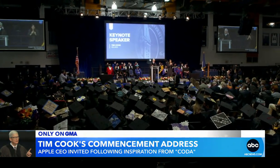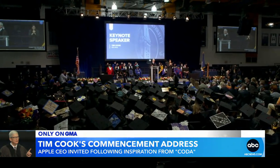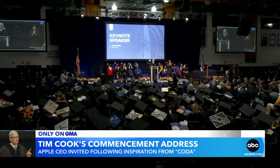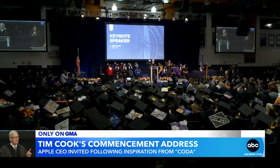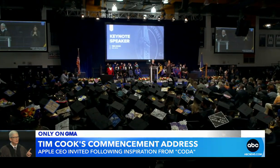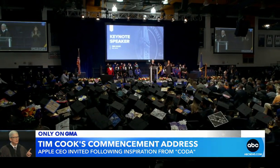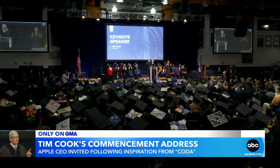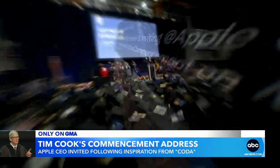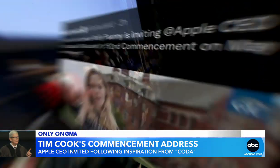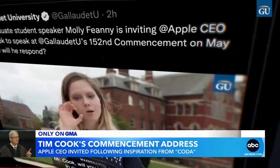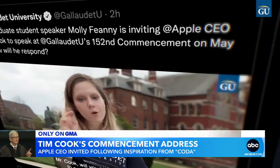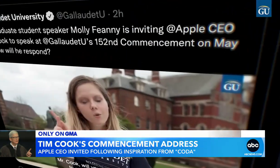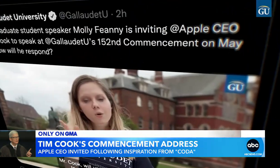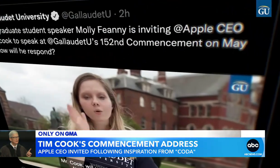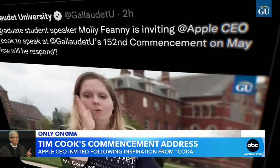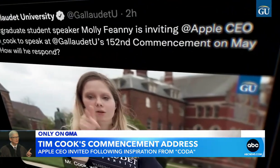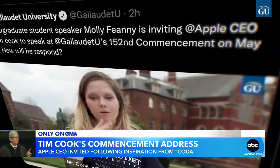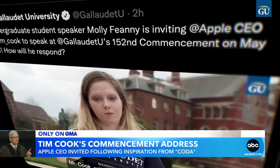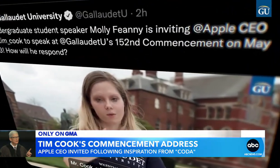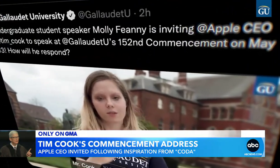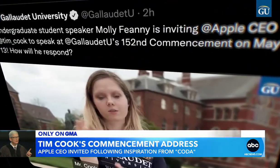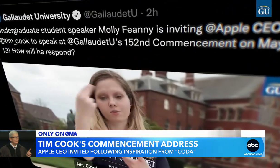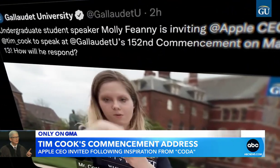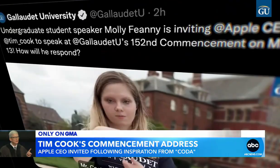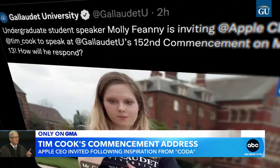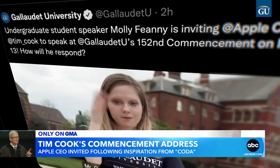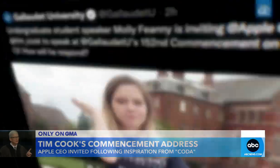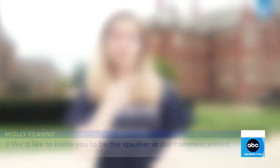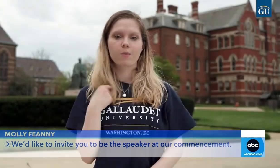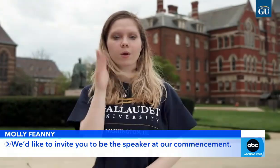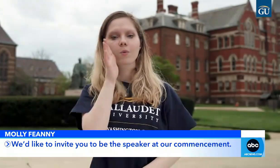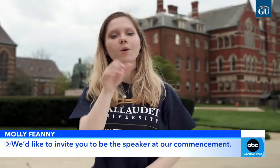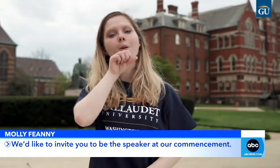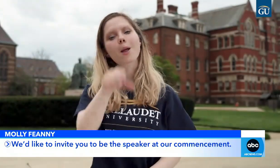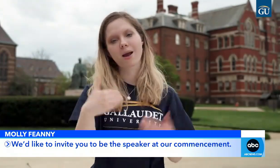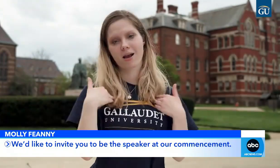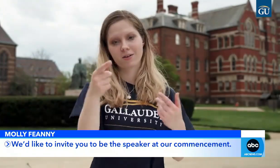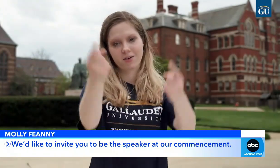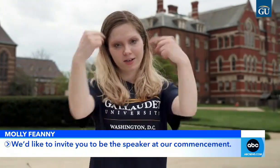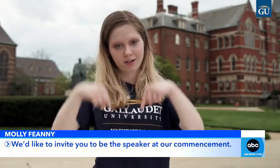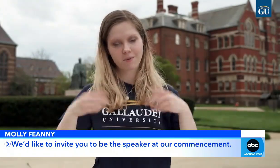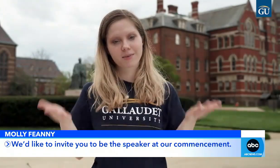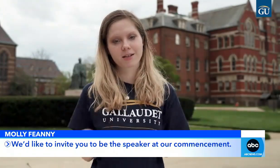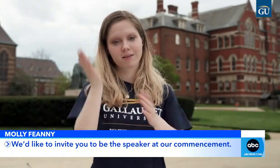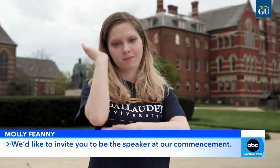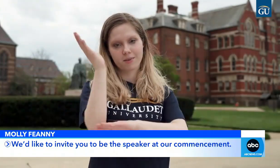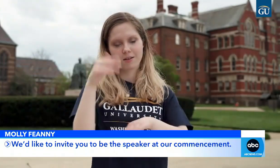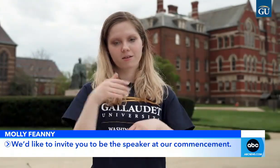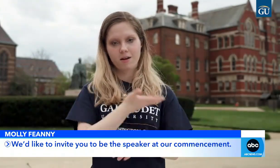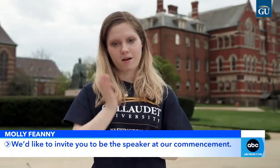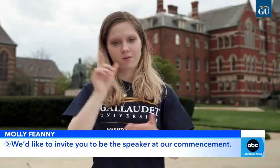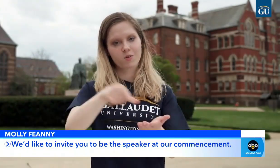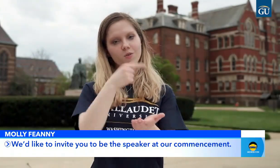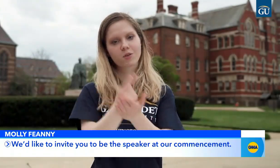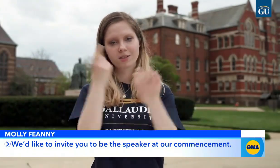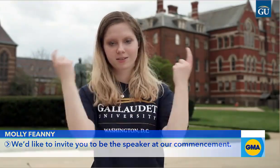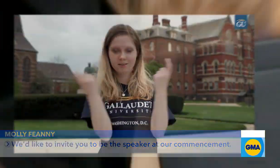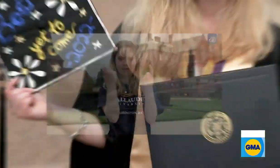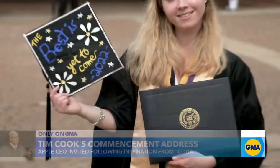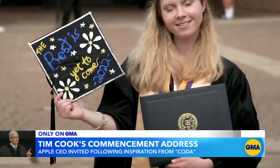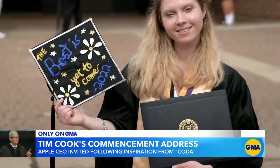year for the deaf community. And it all started with this tweet. We'd like to invite you to be the speaker at our commencement.